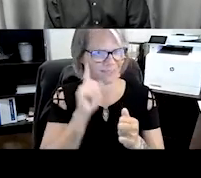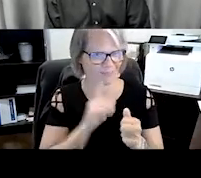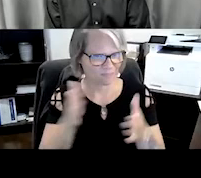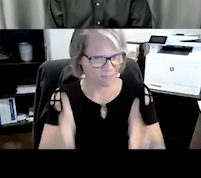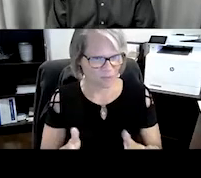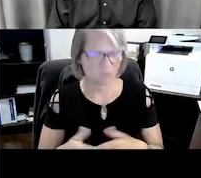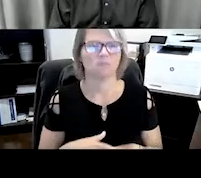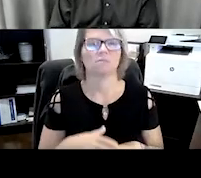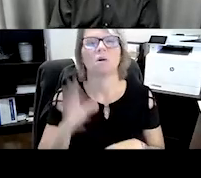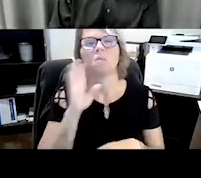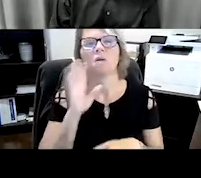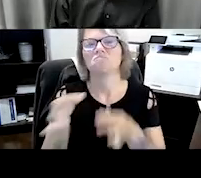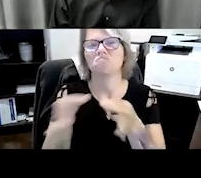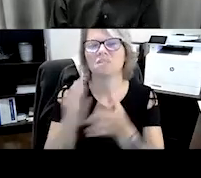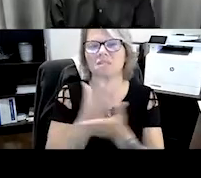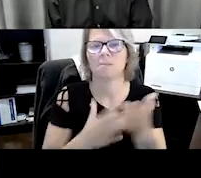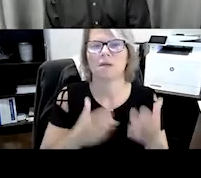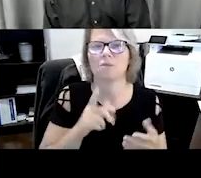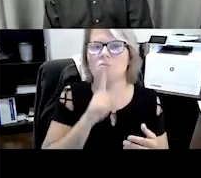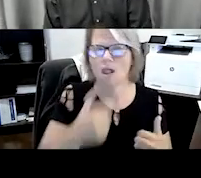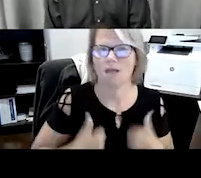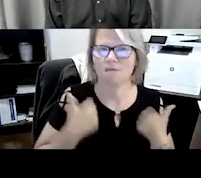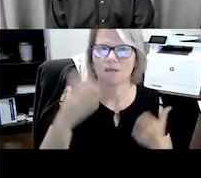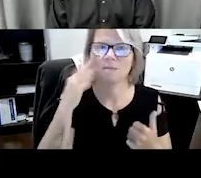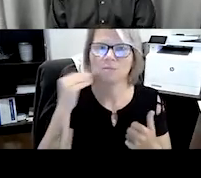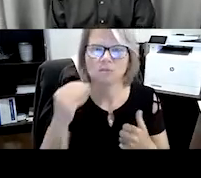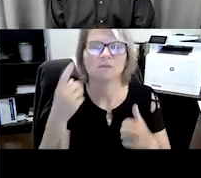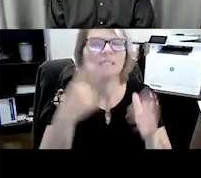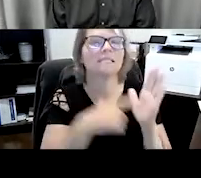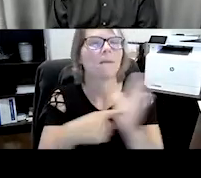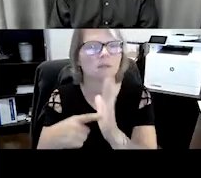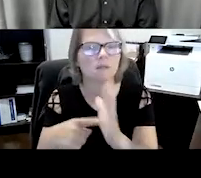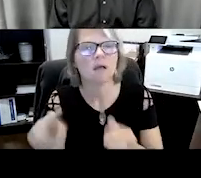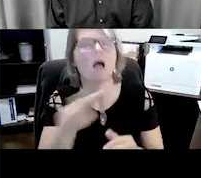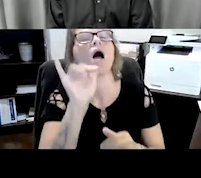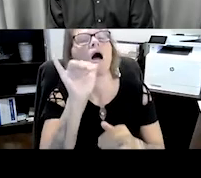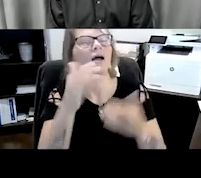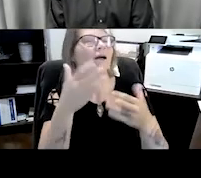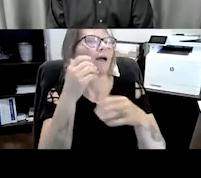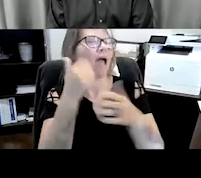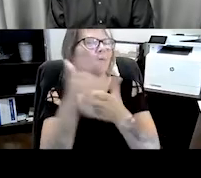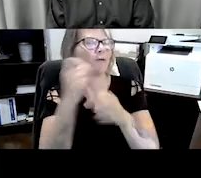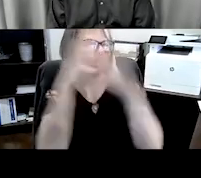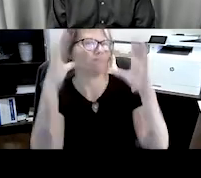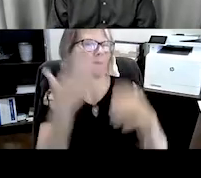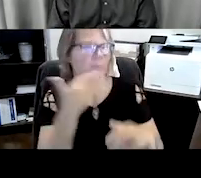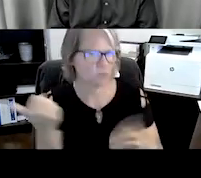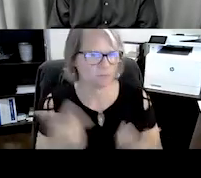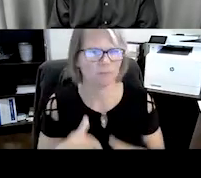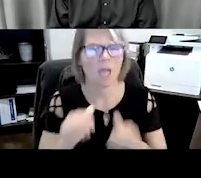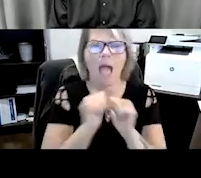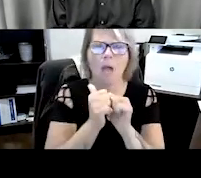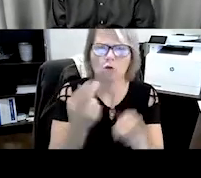deaf person. We've got some what not to do with a deaf person. And then we'll describe some of the real life experiences we've had,